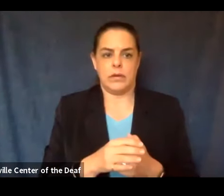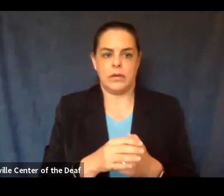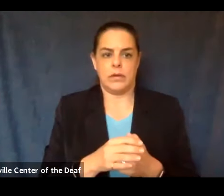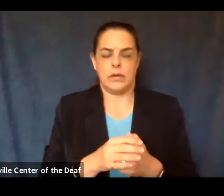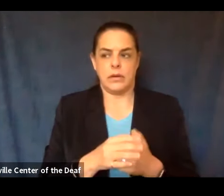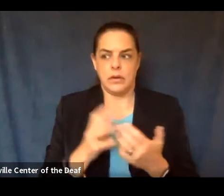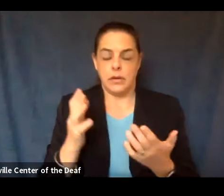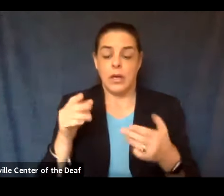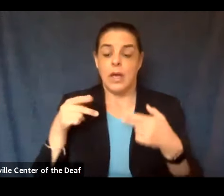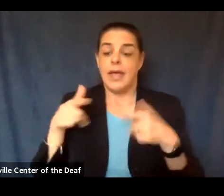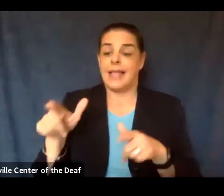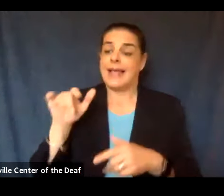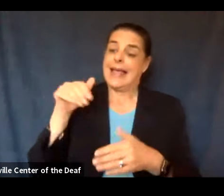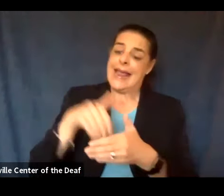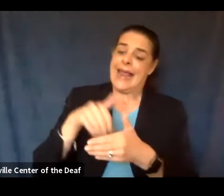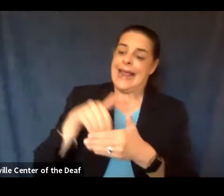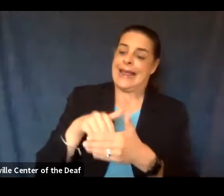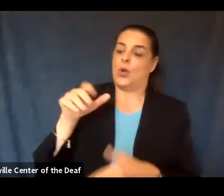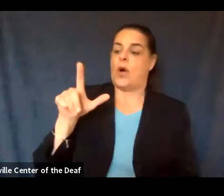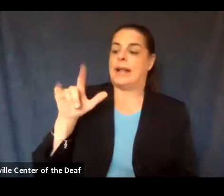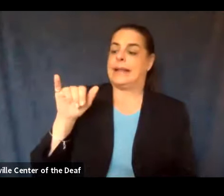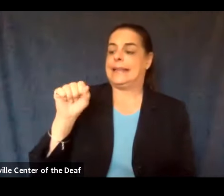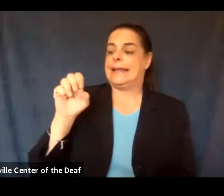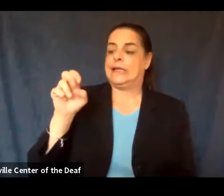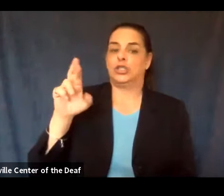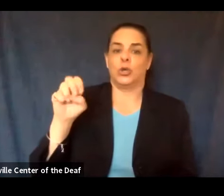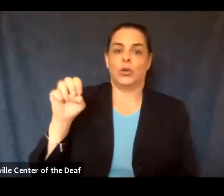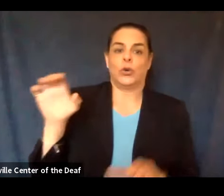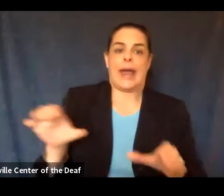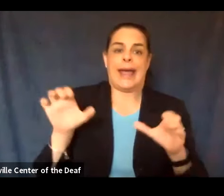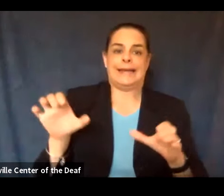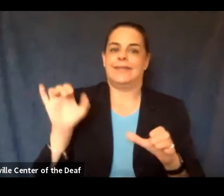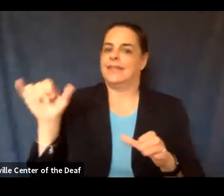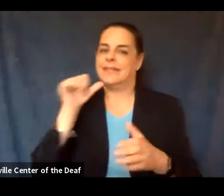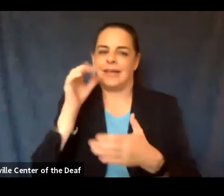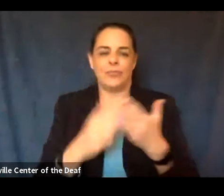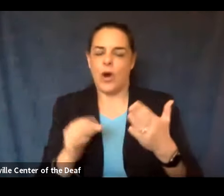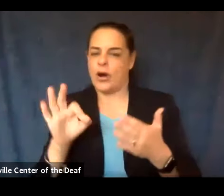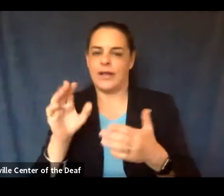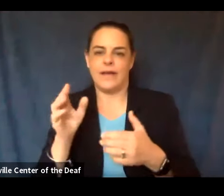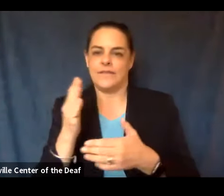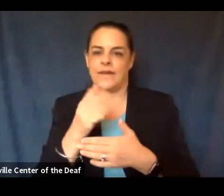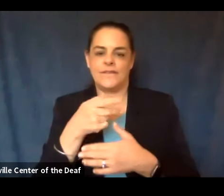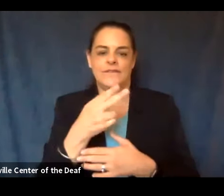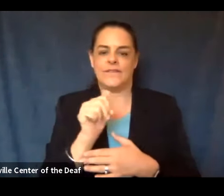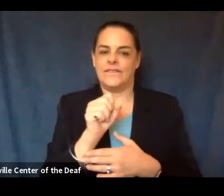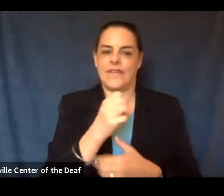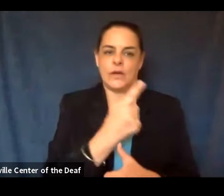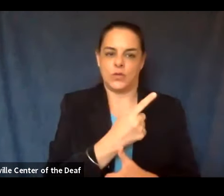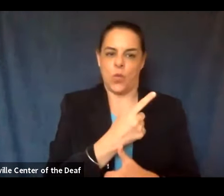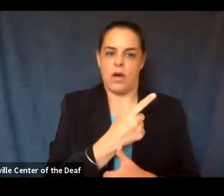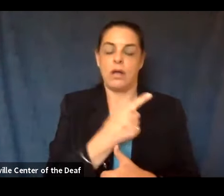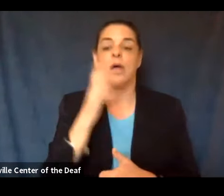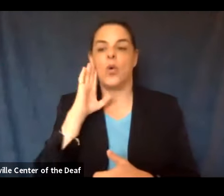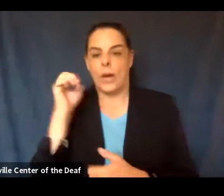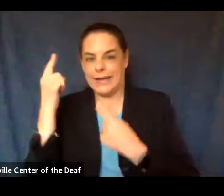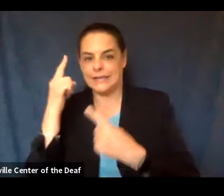what are called indoor leisure activity facilities to open is not part of our phase 1 plan. It will be considered for phase